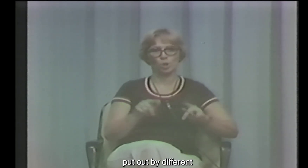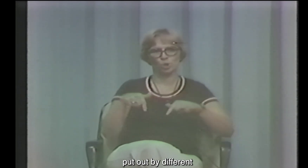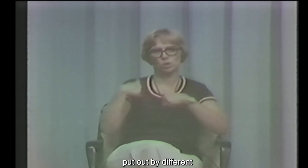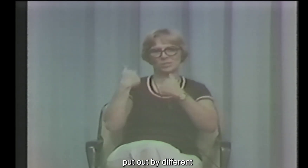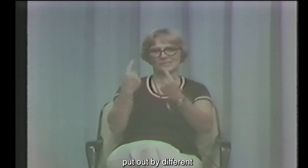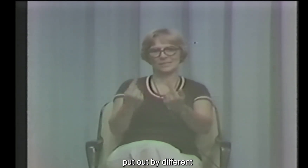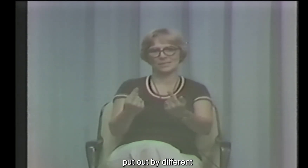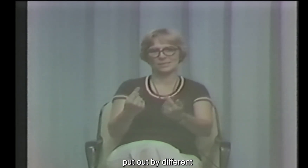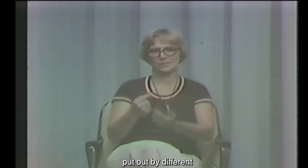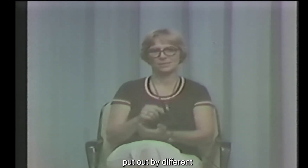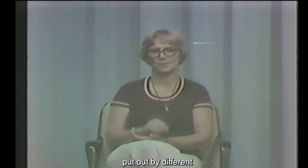manufacturers.